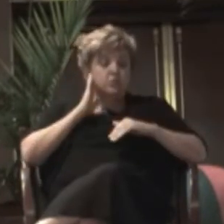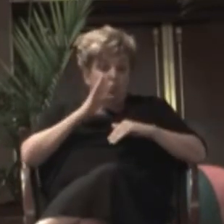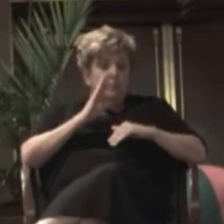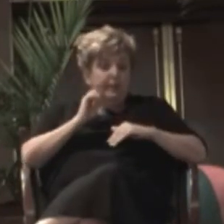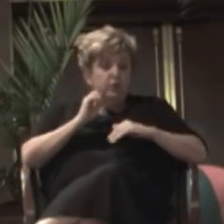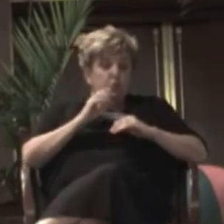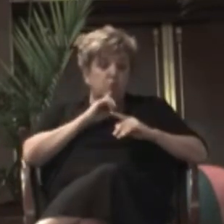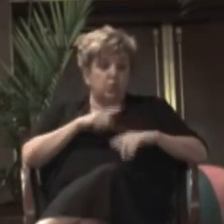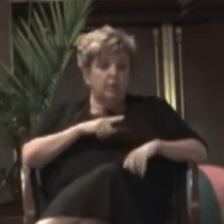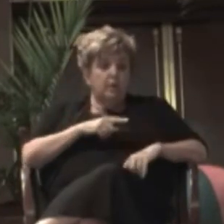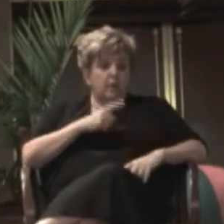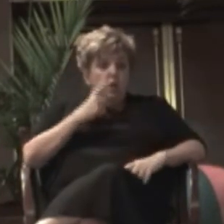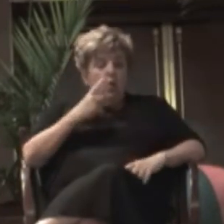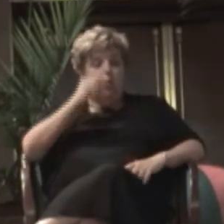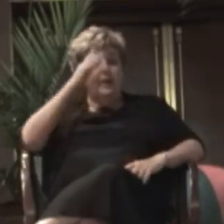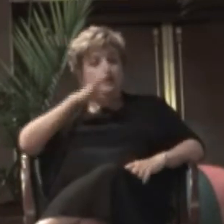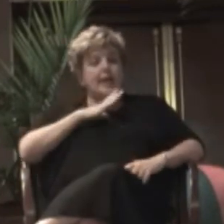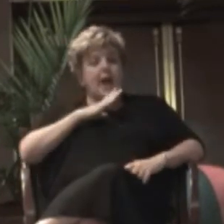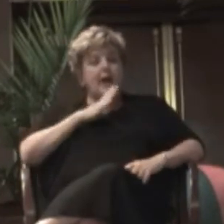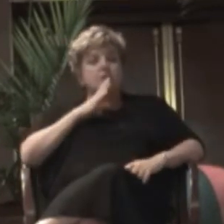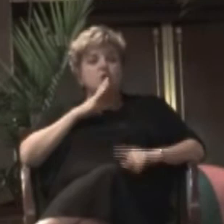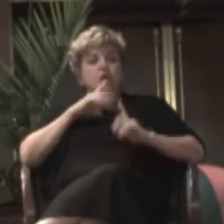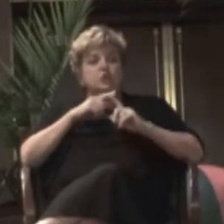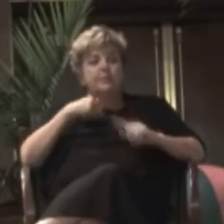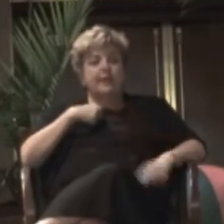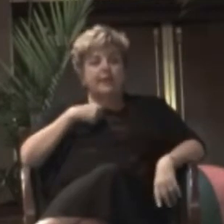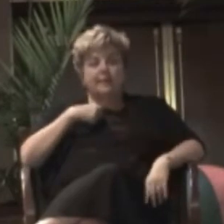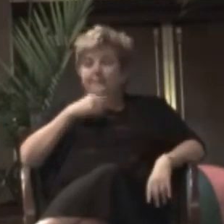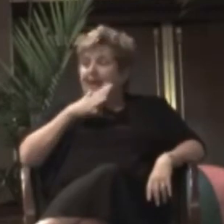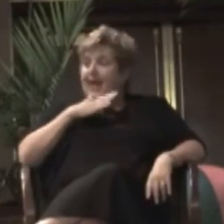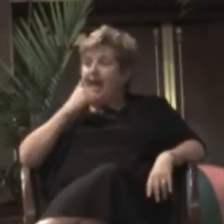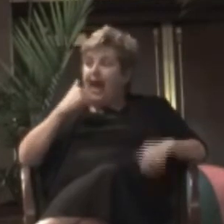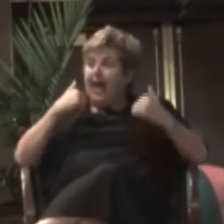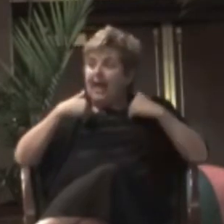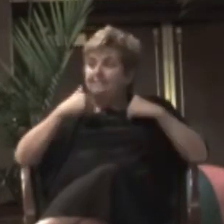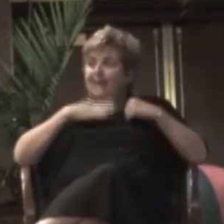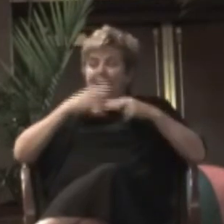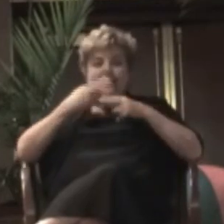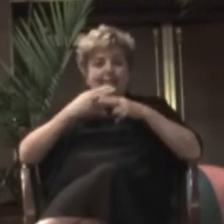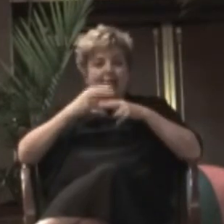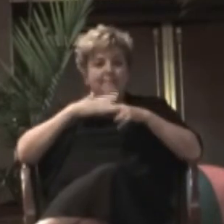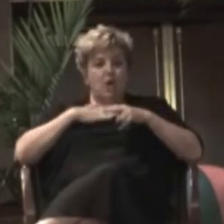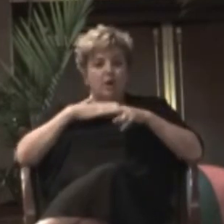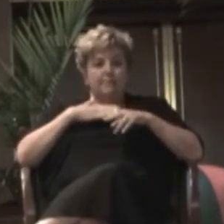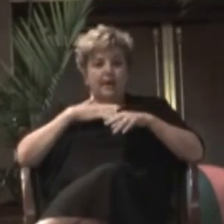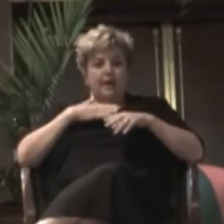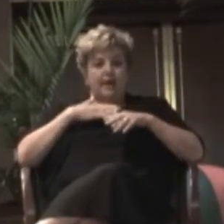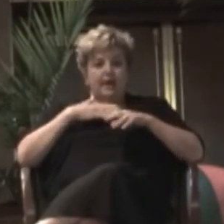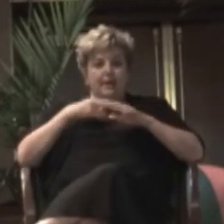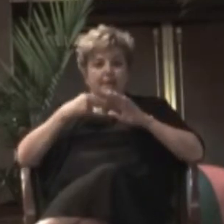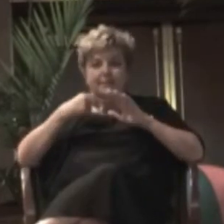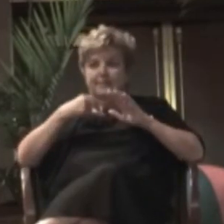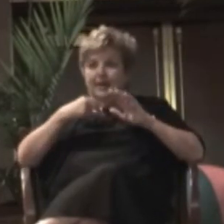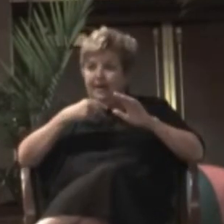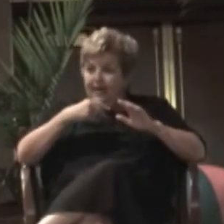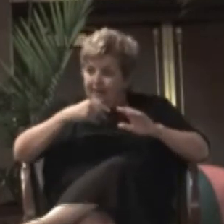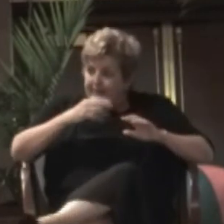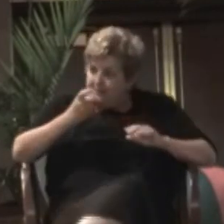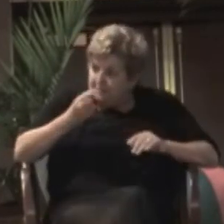guy spoke to me, had my name on my shirt. You better be glad I can't reach you, I'd kiss you. Thank you very